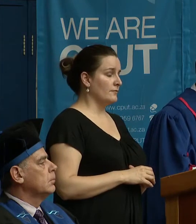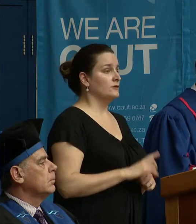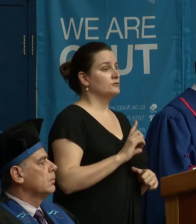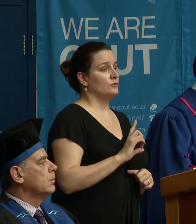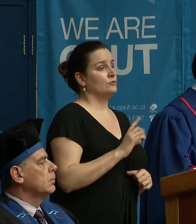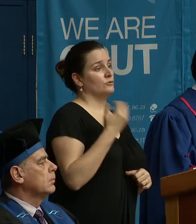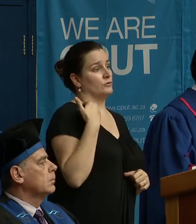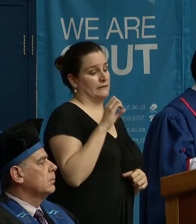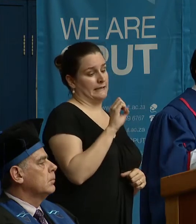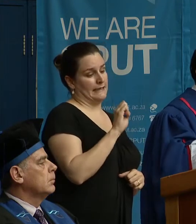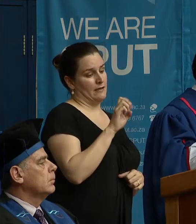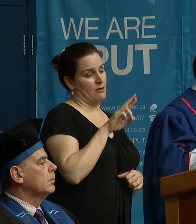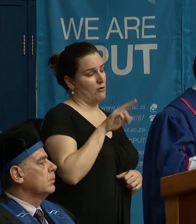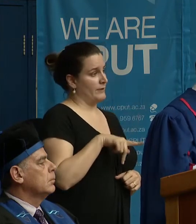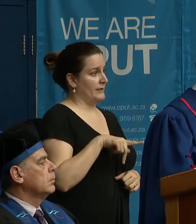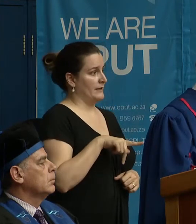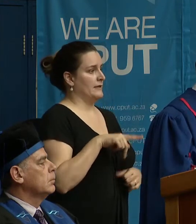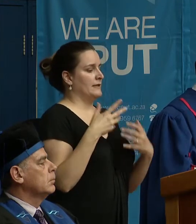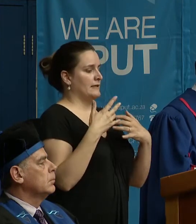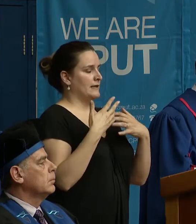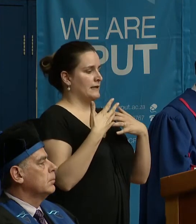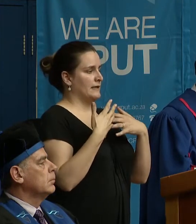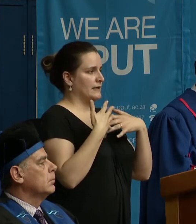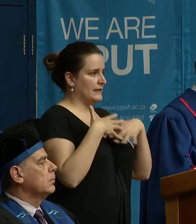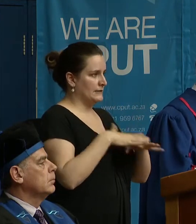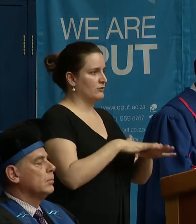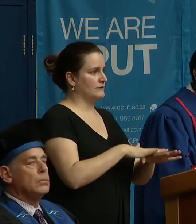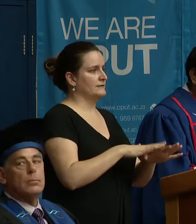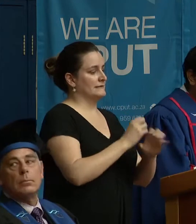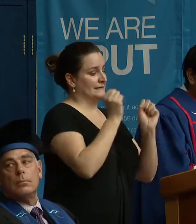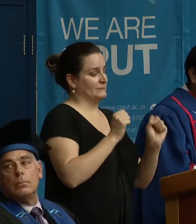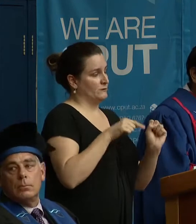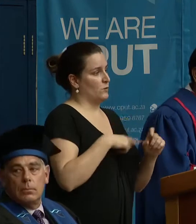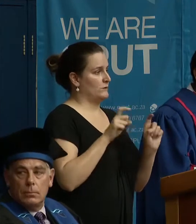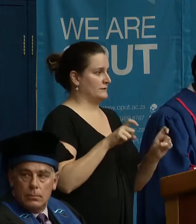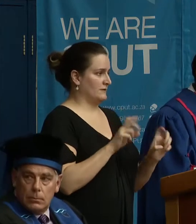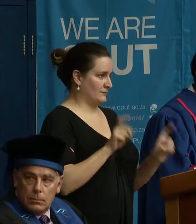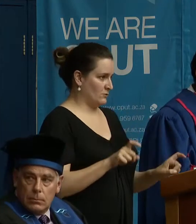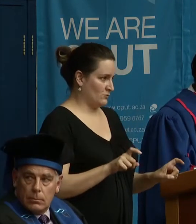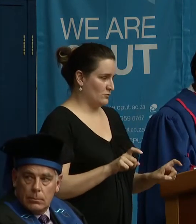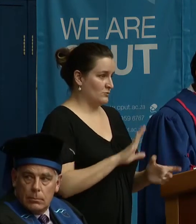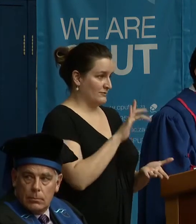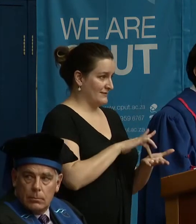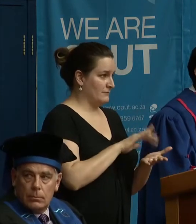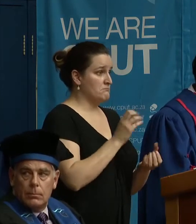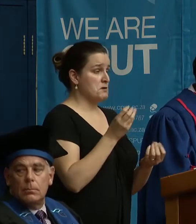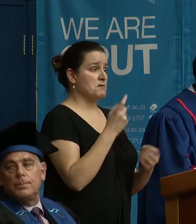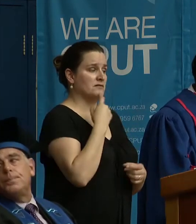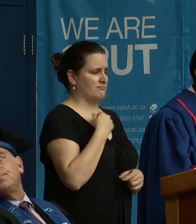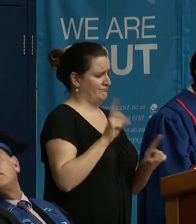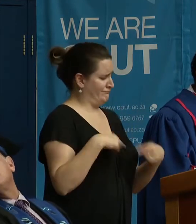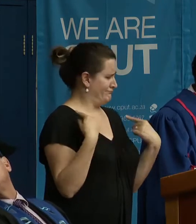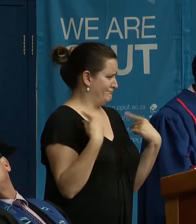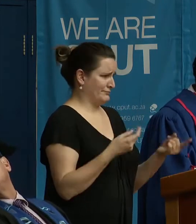did the ERP, which is an integrated system essentially in the city of Cape Town, many people told us that it could not be done, that it would